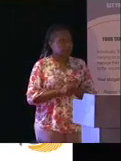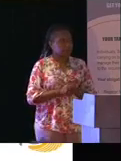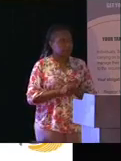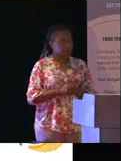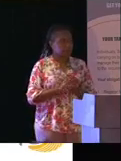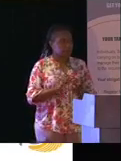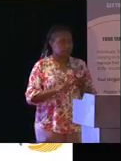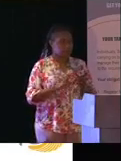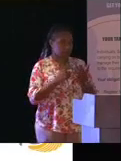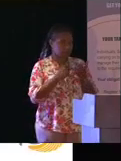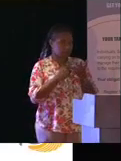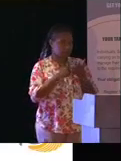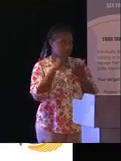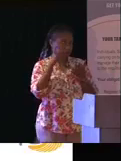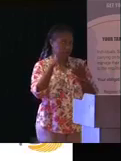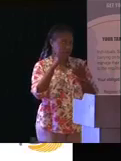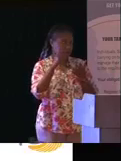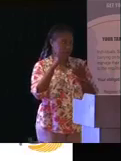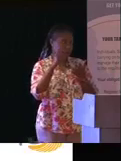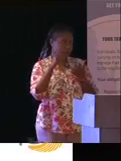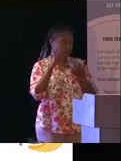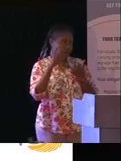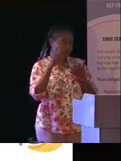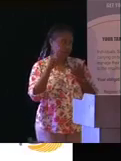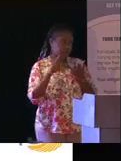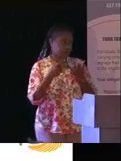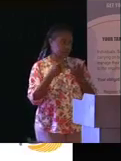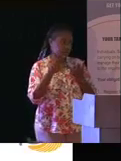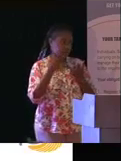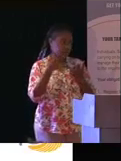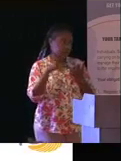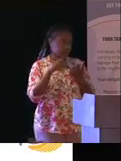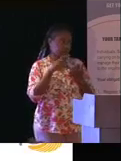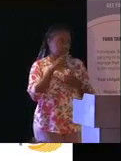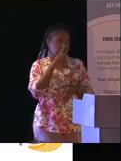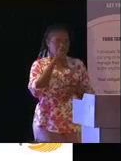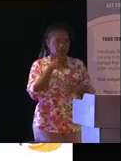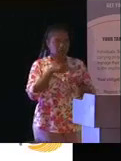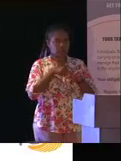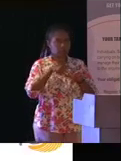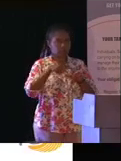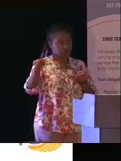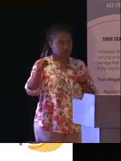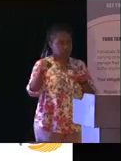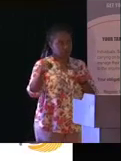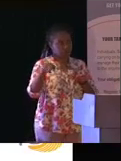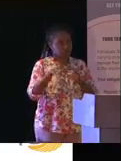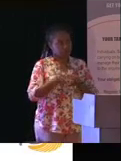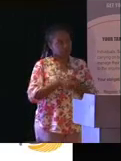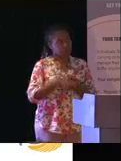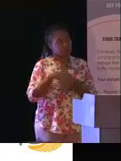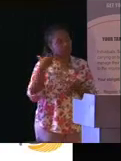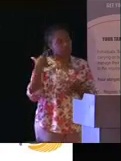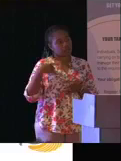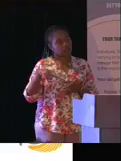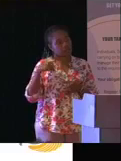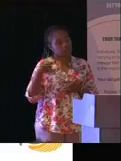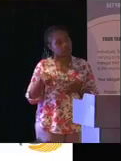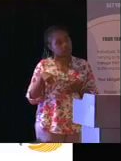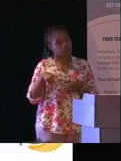payments cannot be processed or receipted. Why? Because payments are not accompanied by the tax